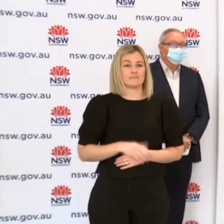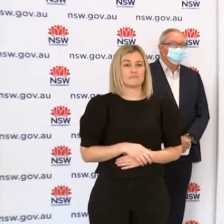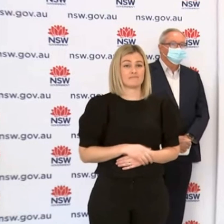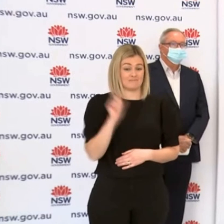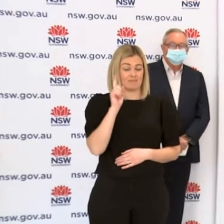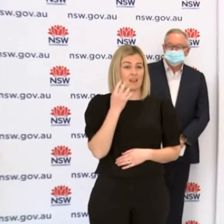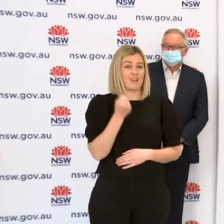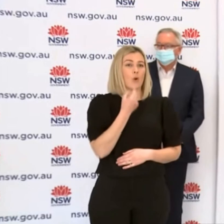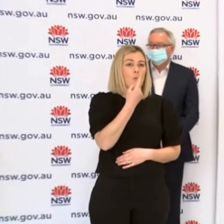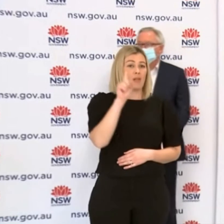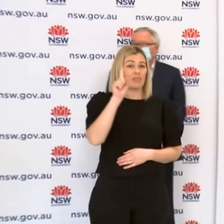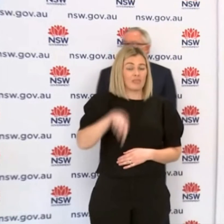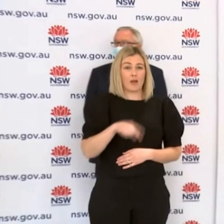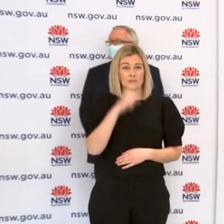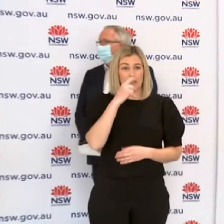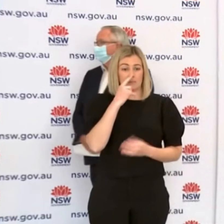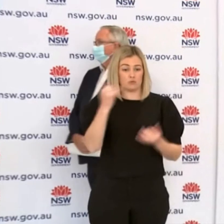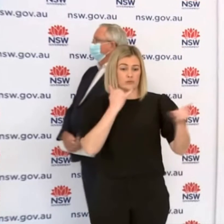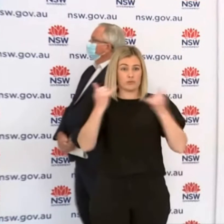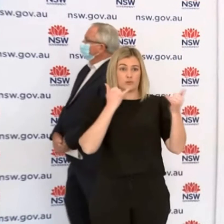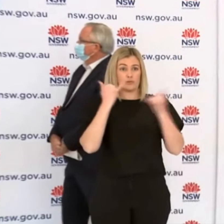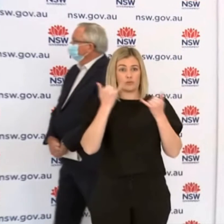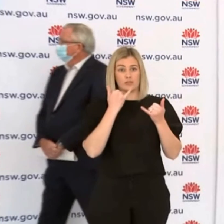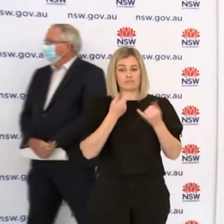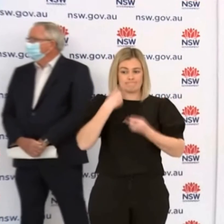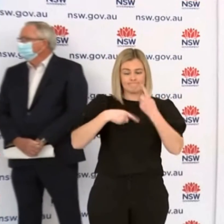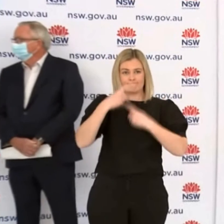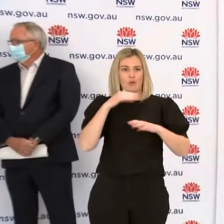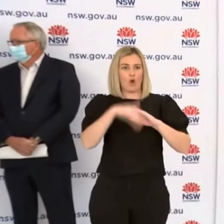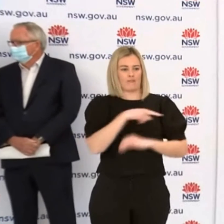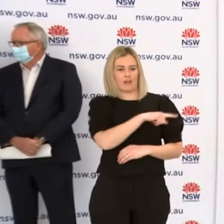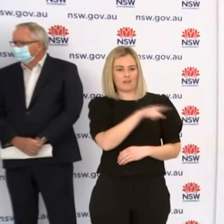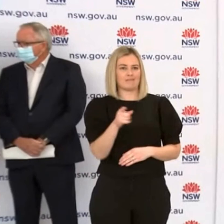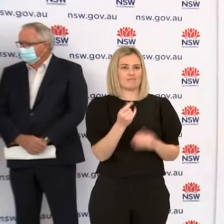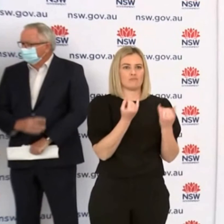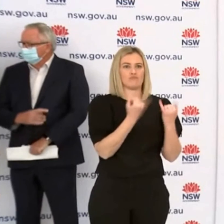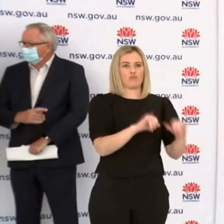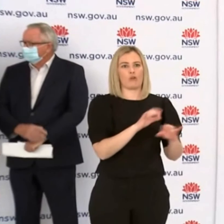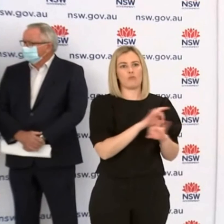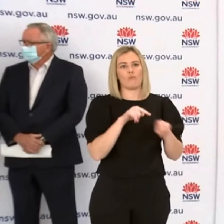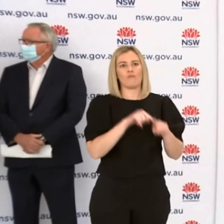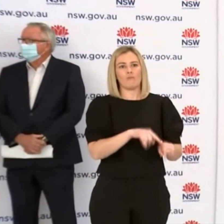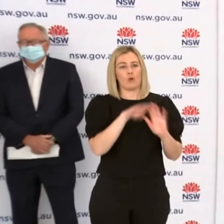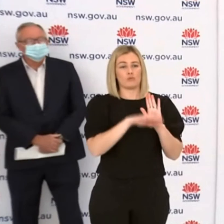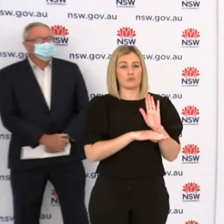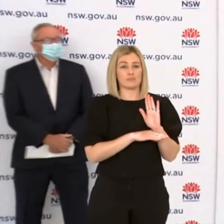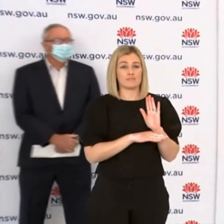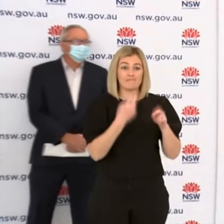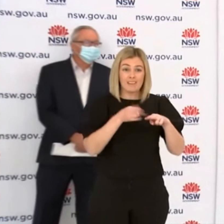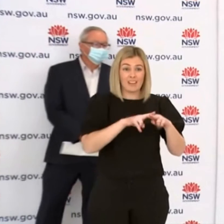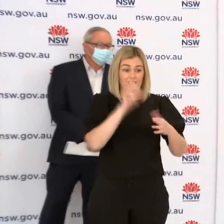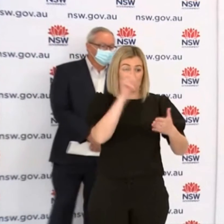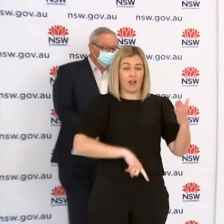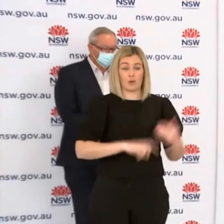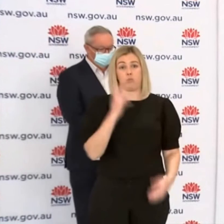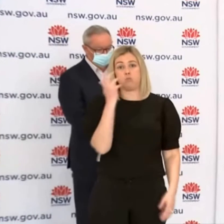reports to police about people who are doing the wrong thing, and we are investigating those reports. The penalties are quite significant. In fact, people